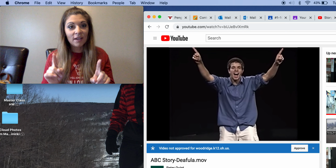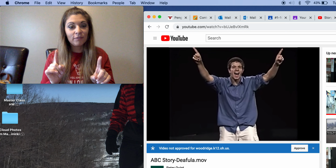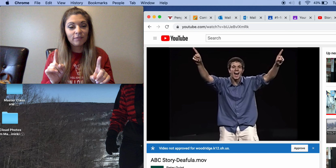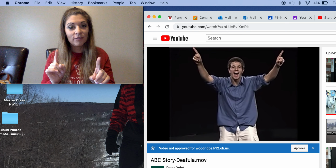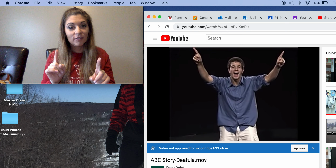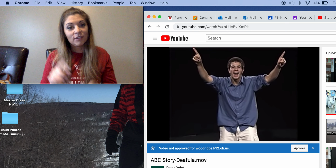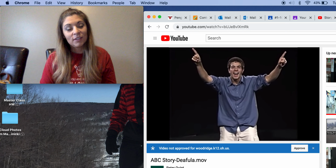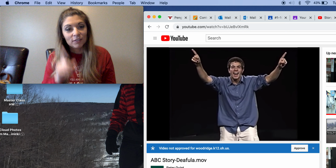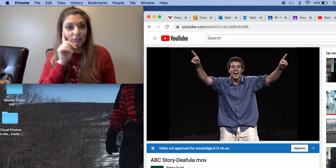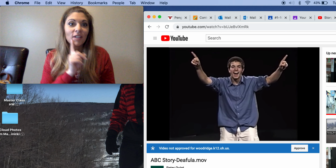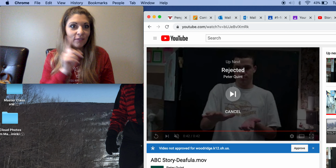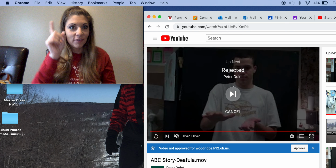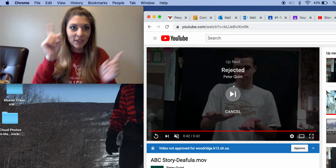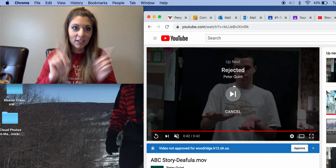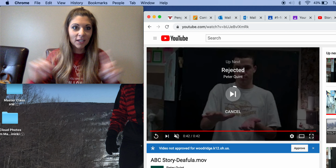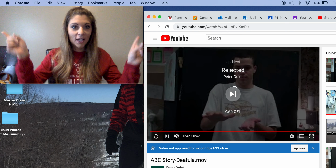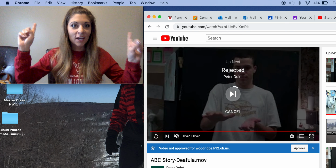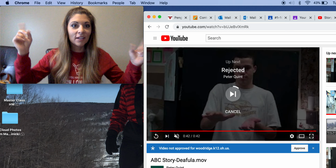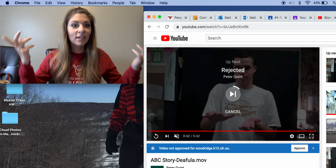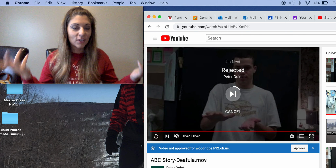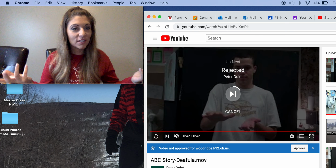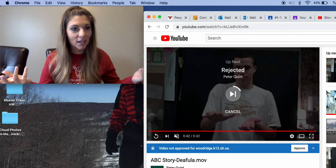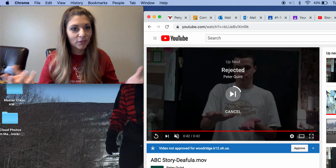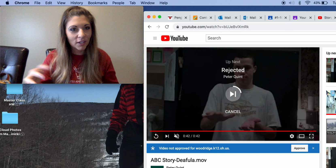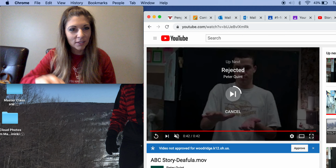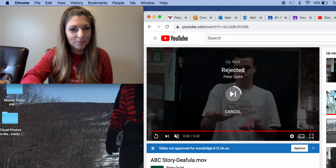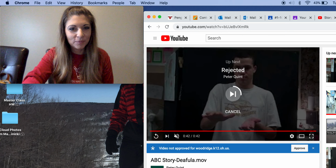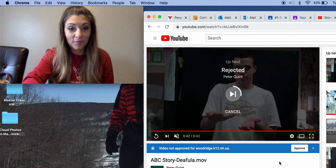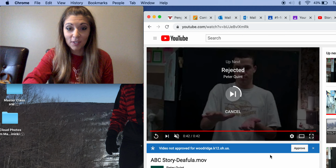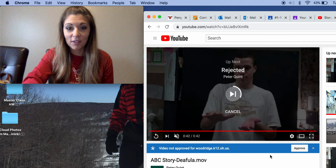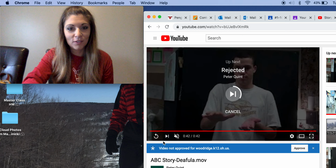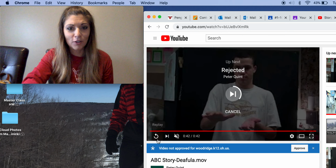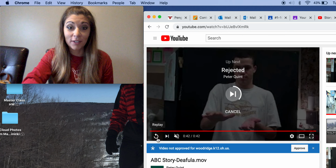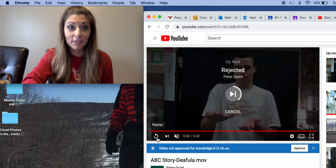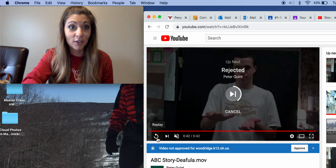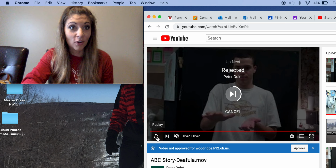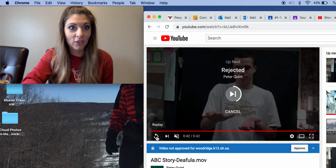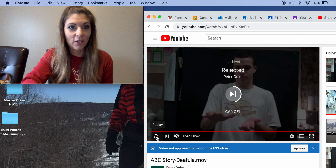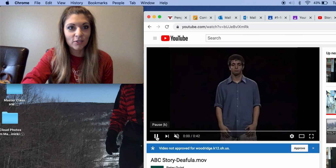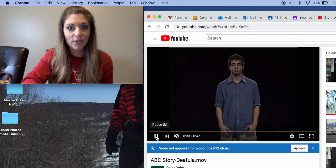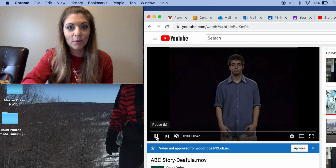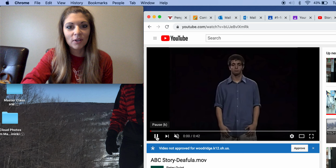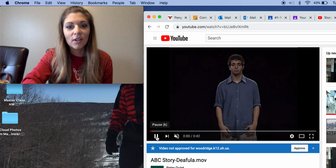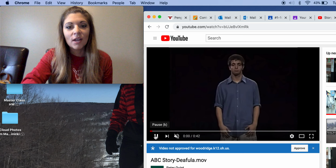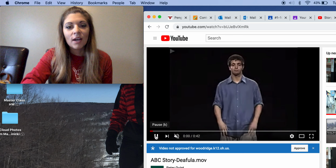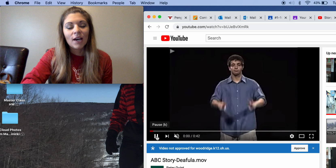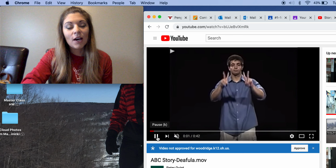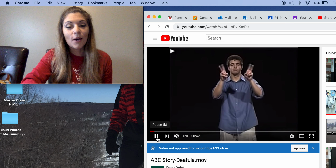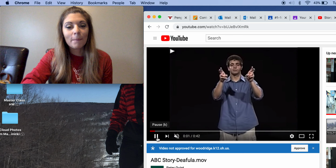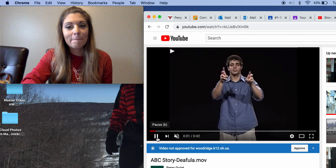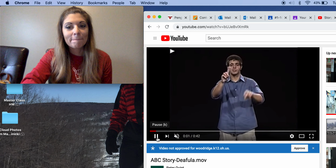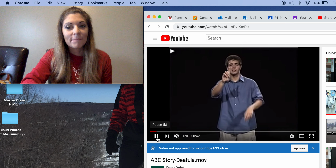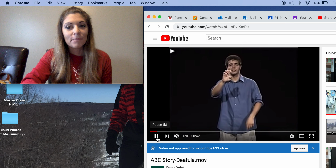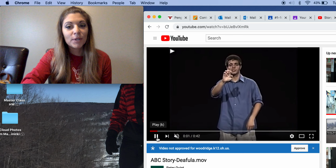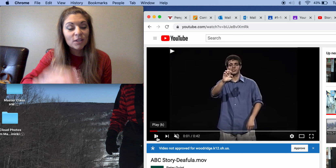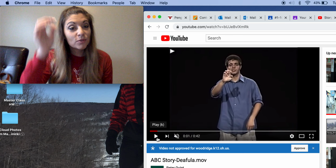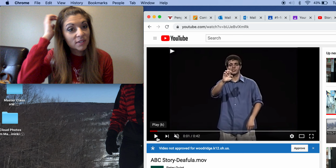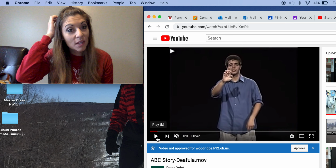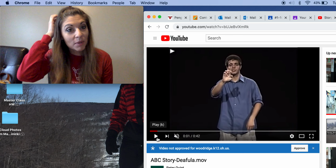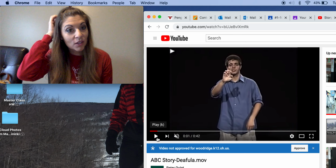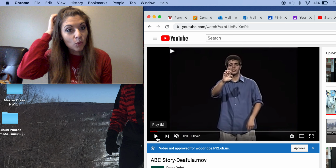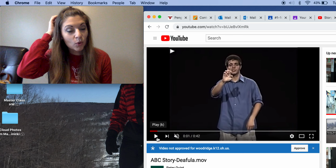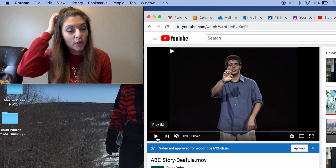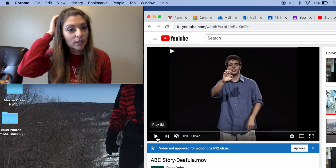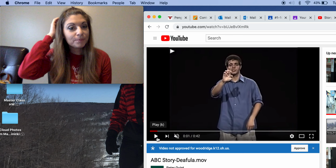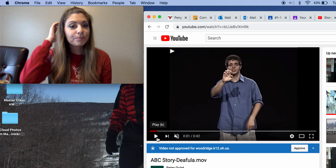I'm deaf. Or deaf, and then ha, and now he's Defula. Sorry, didn't call the letters very well. But he uses